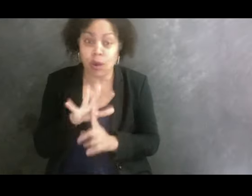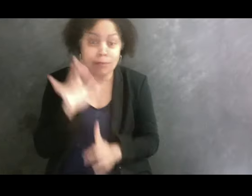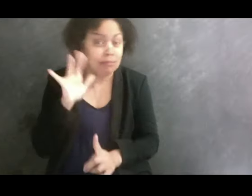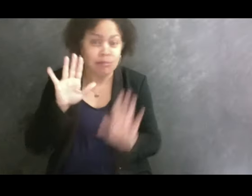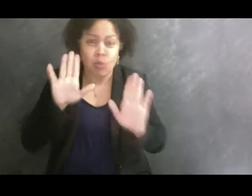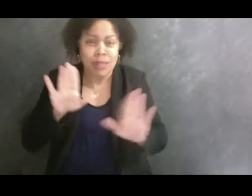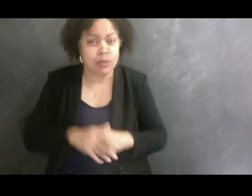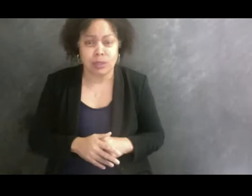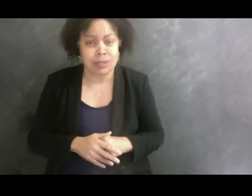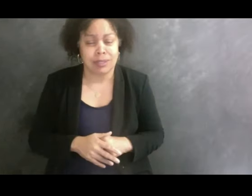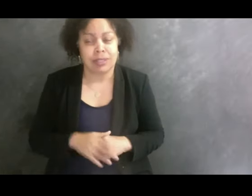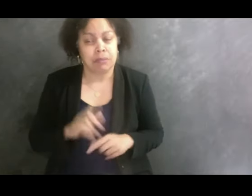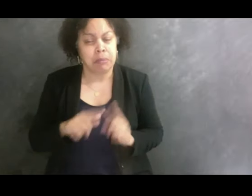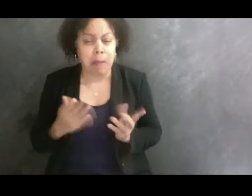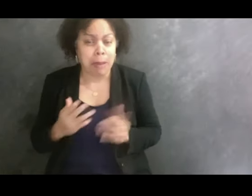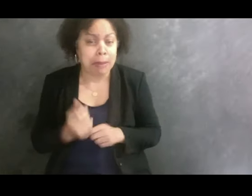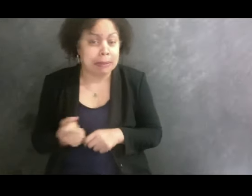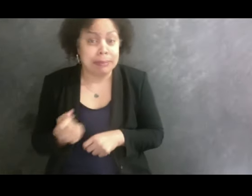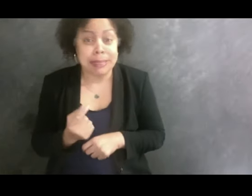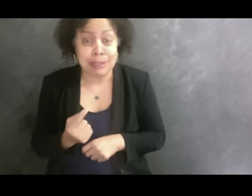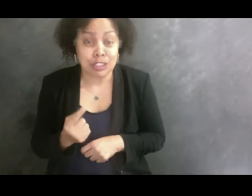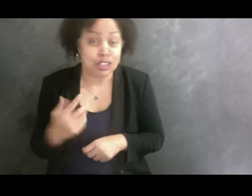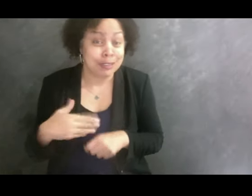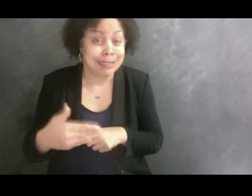It might just mean that the next year is the year for you.